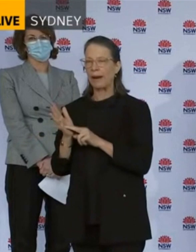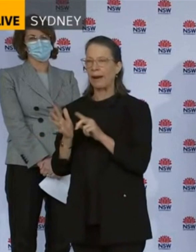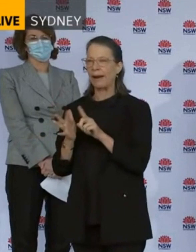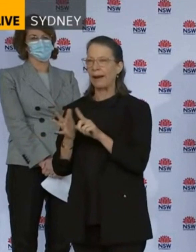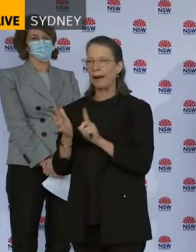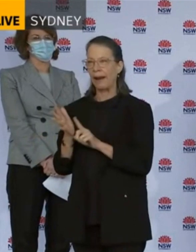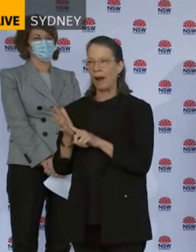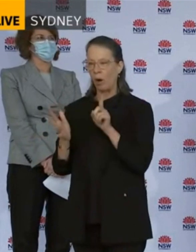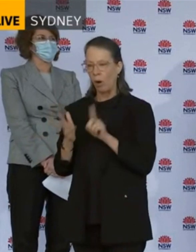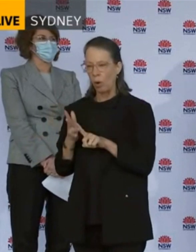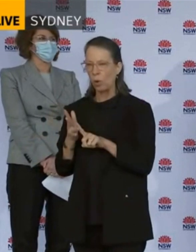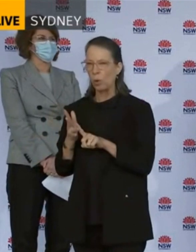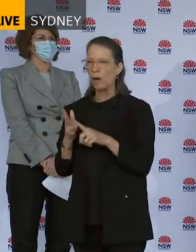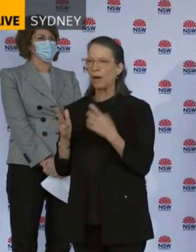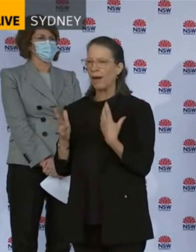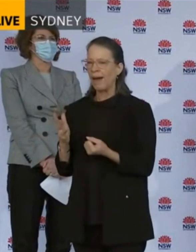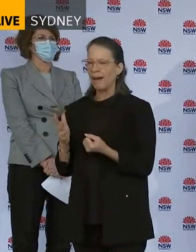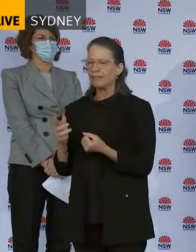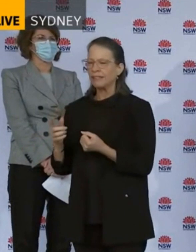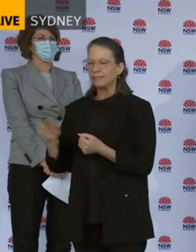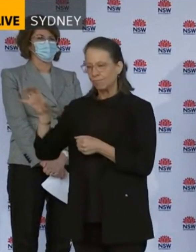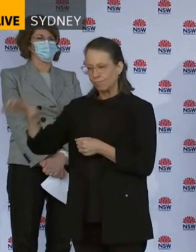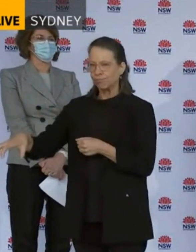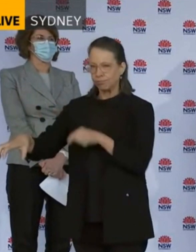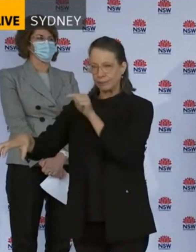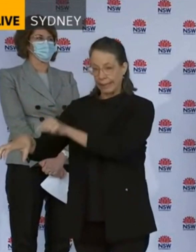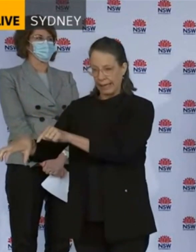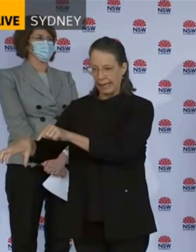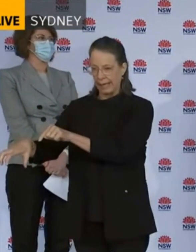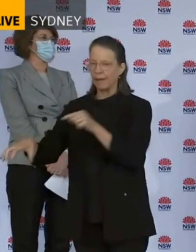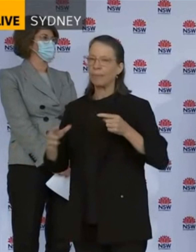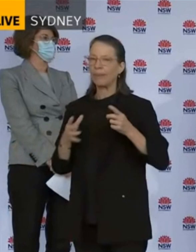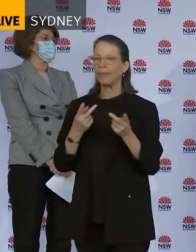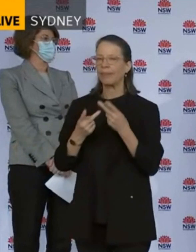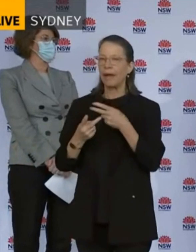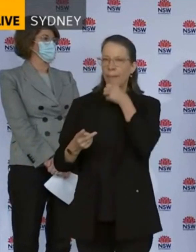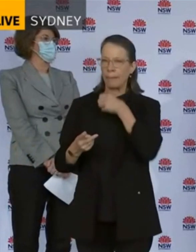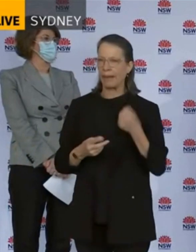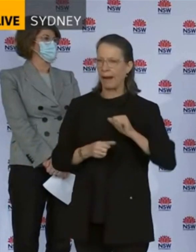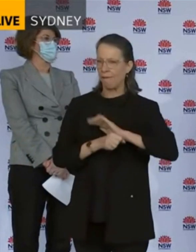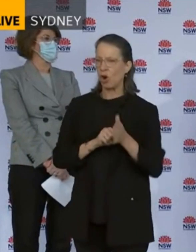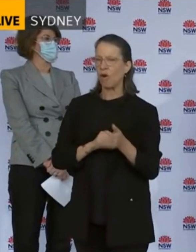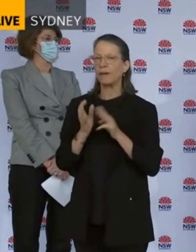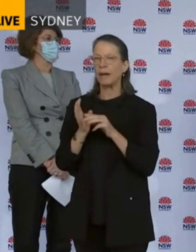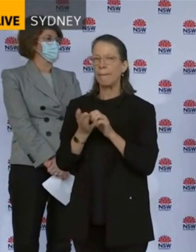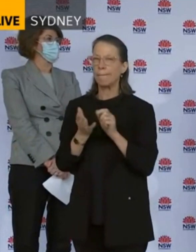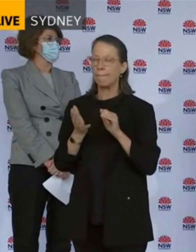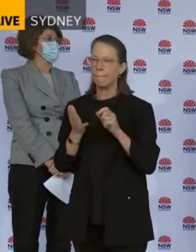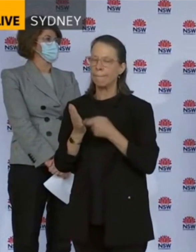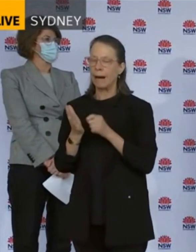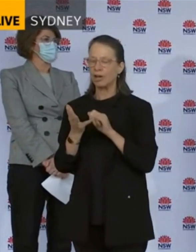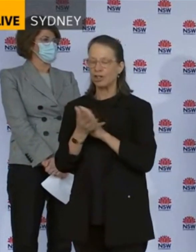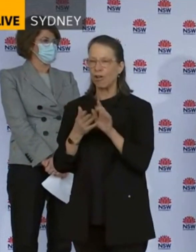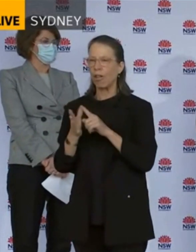the Adam Marshall identified a number of visits to rooms, individual ministers' rooms. A separate person was ringing people